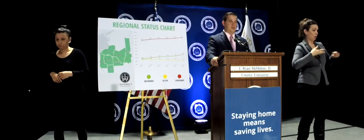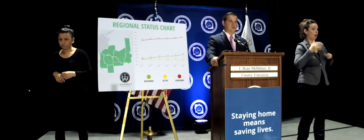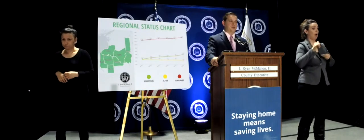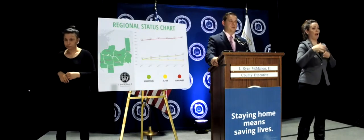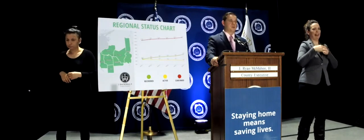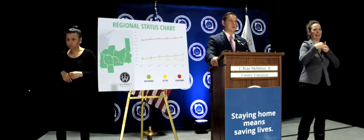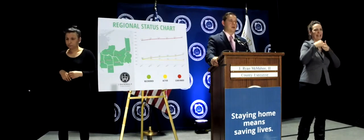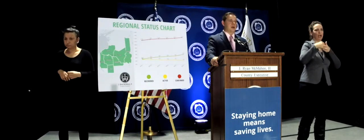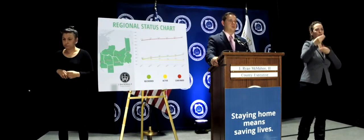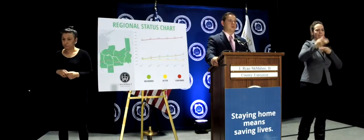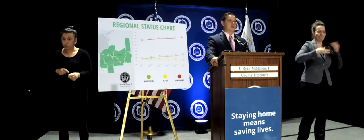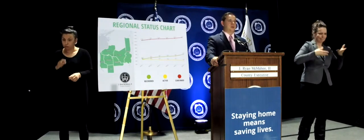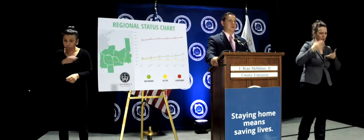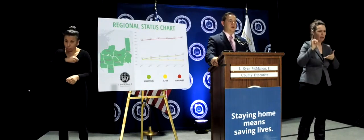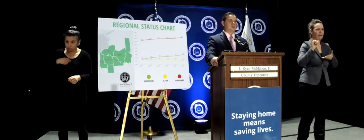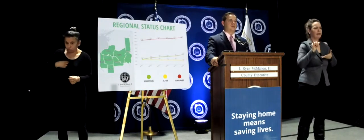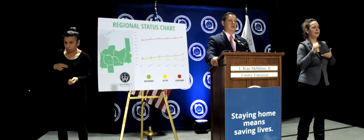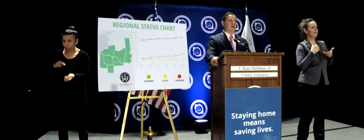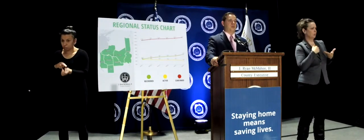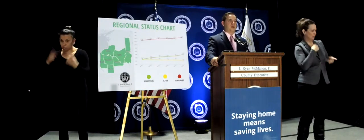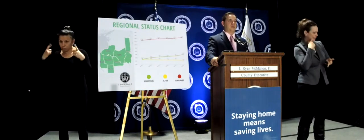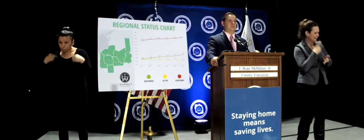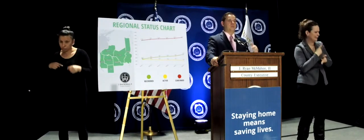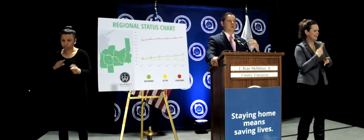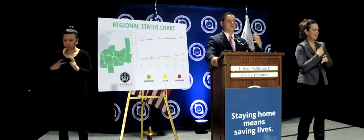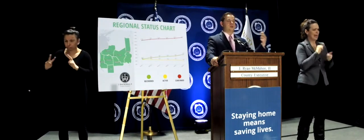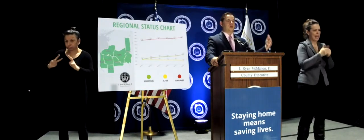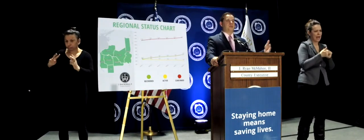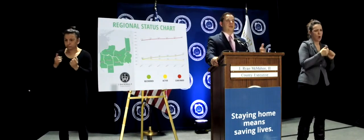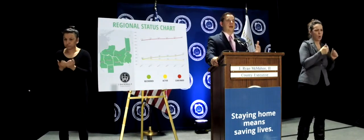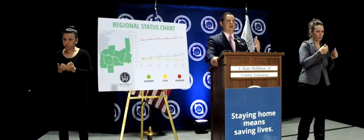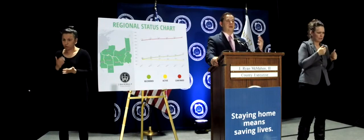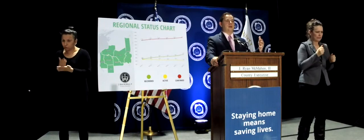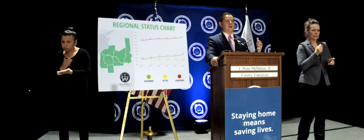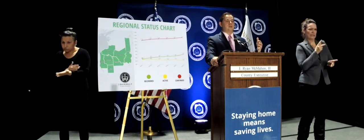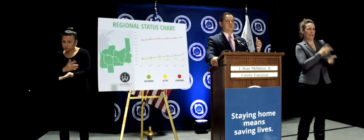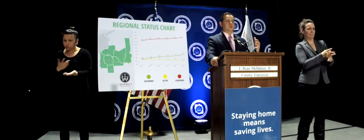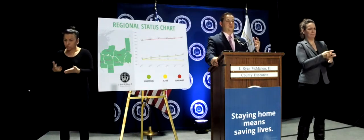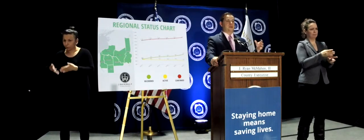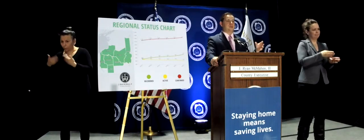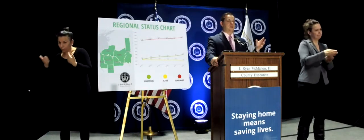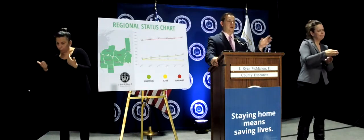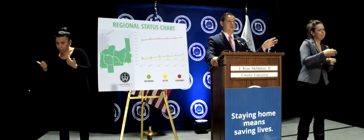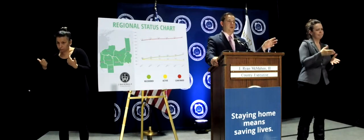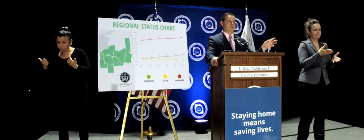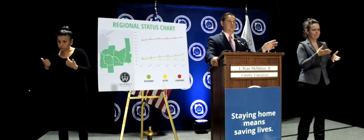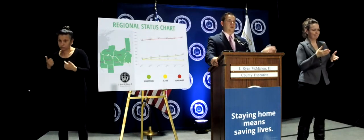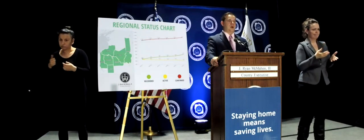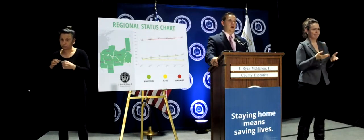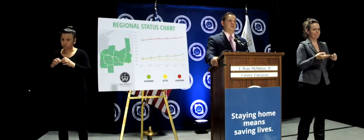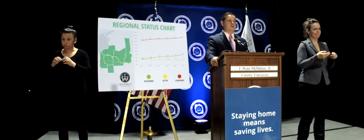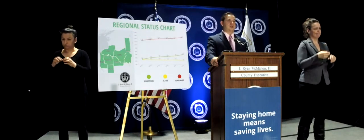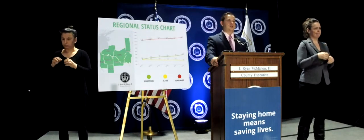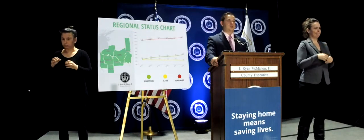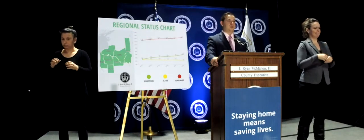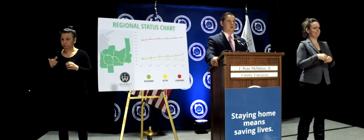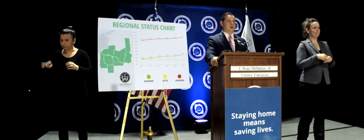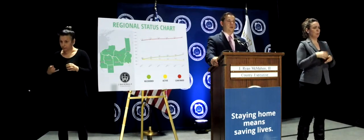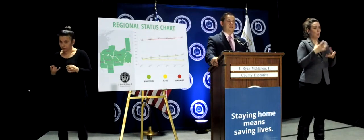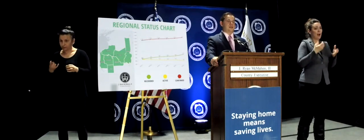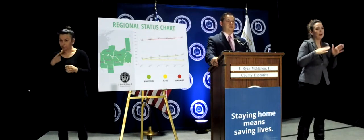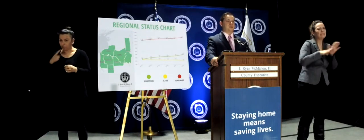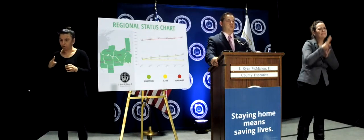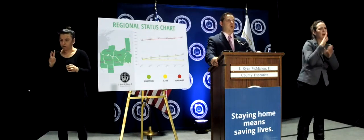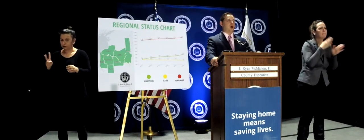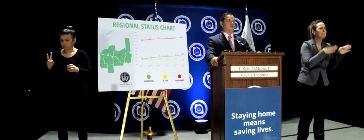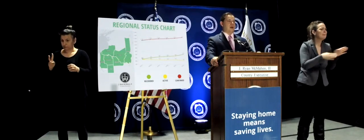healthcare professionals, as we develop a restart plan to present to the governor for Central New York